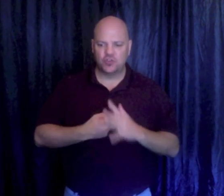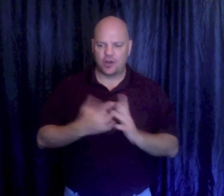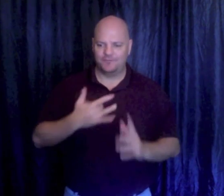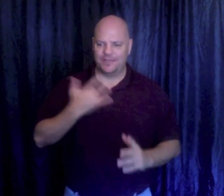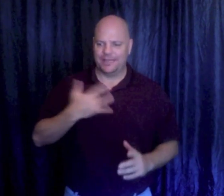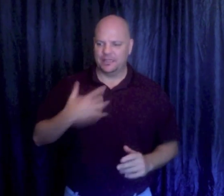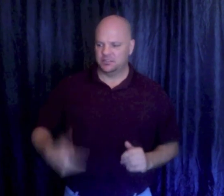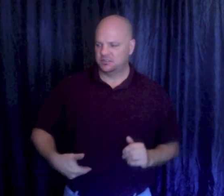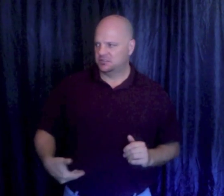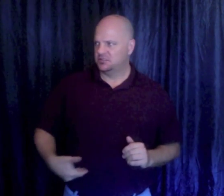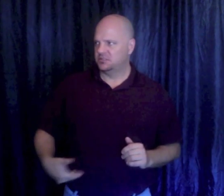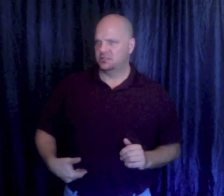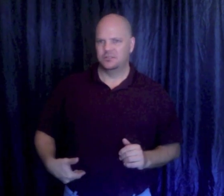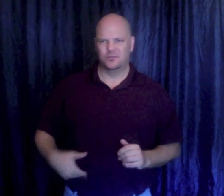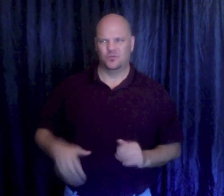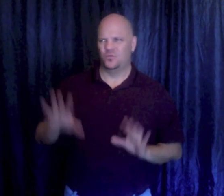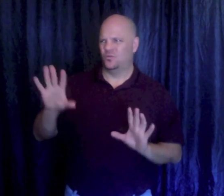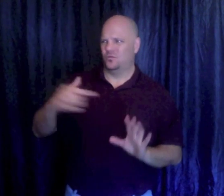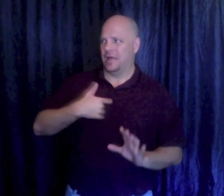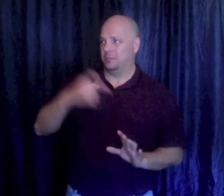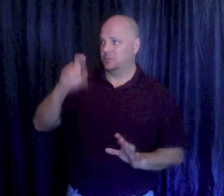the class while you go, and